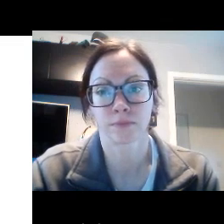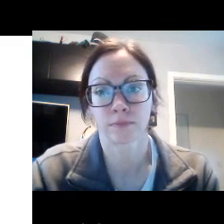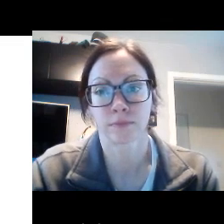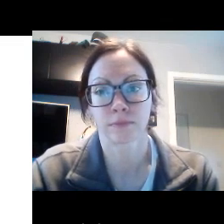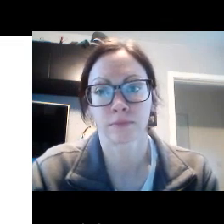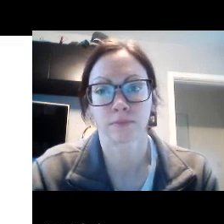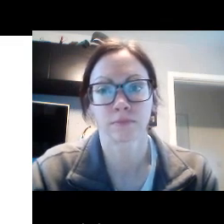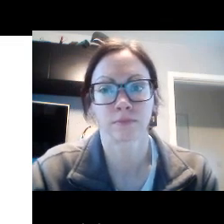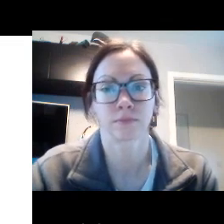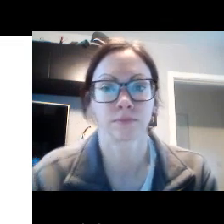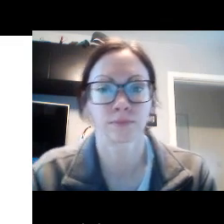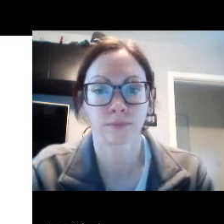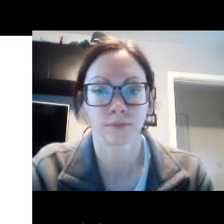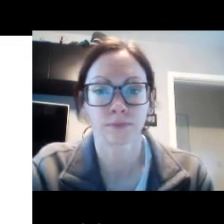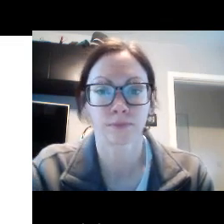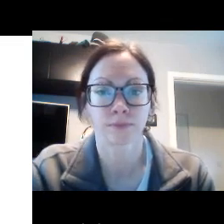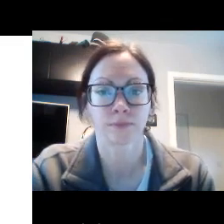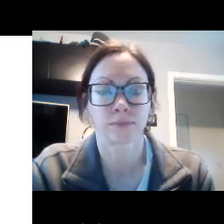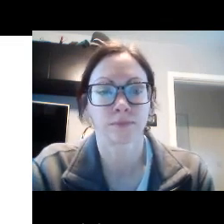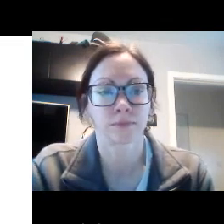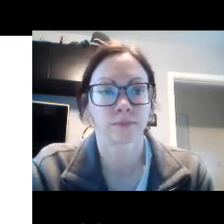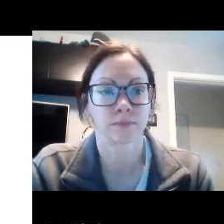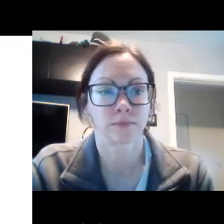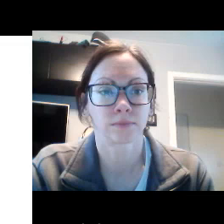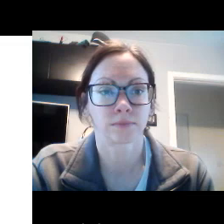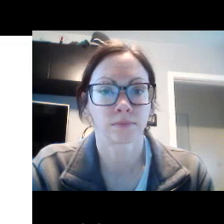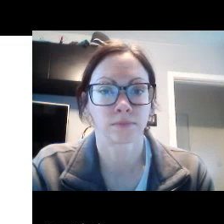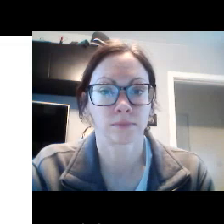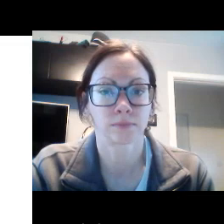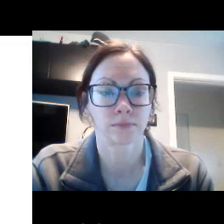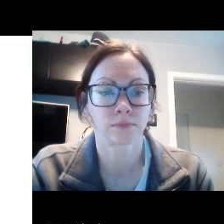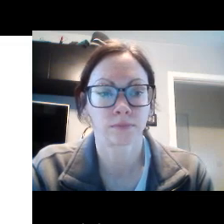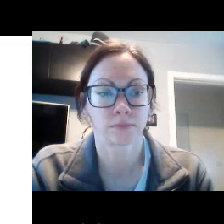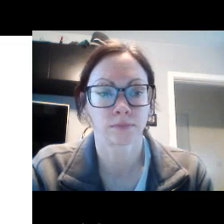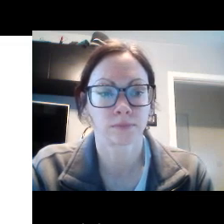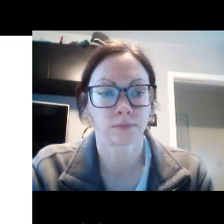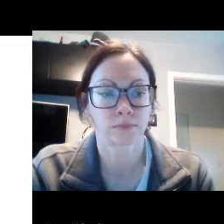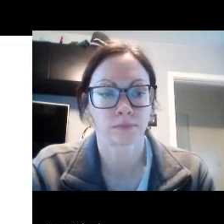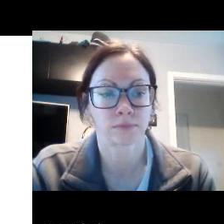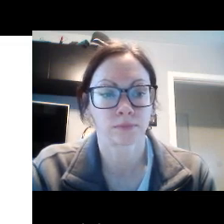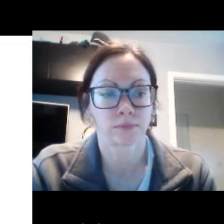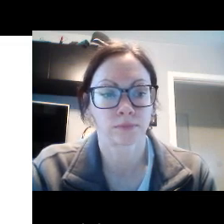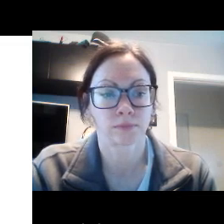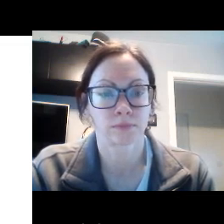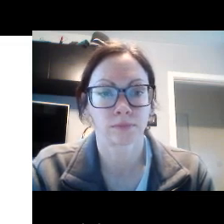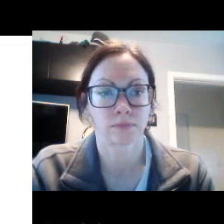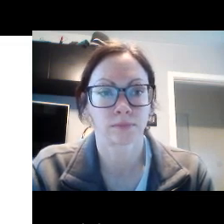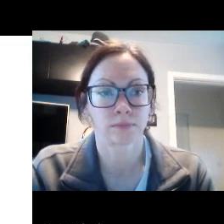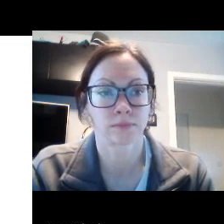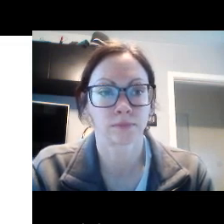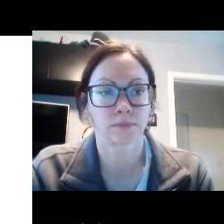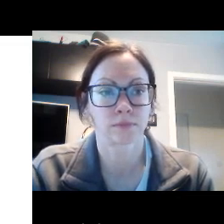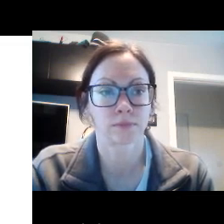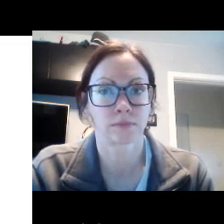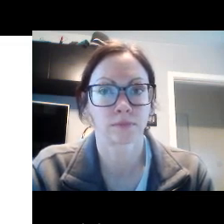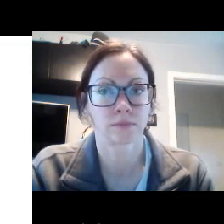On here, you'll find lots of useful tips around governance, trustee support, making decisions, safeguarding